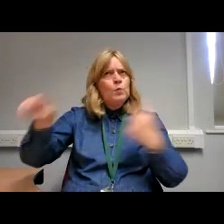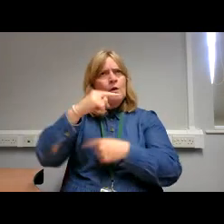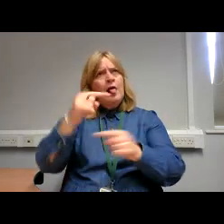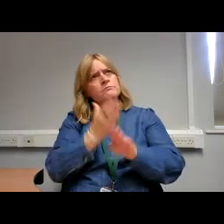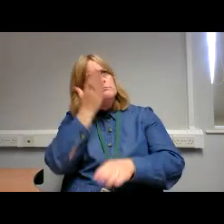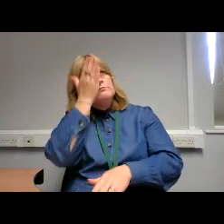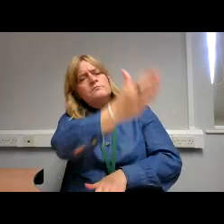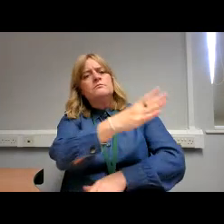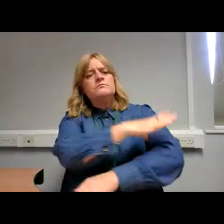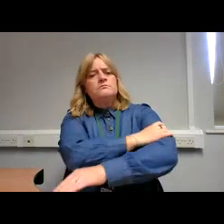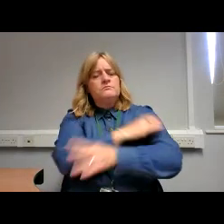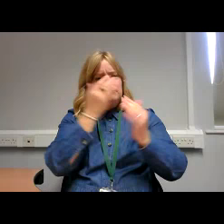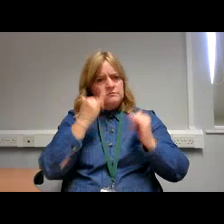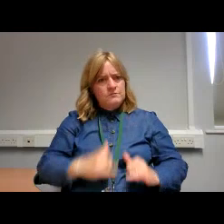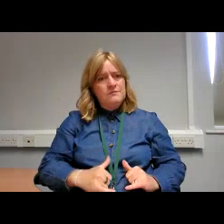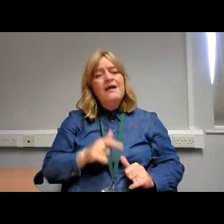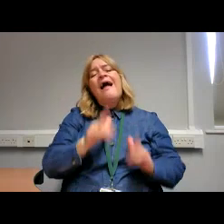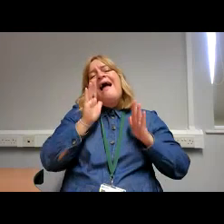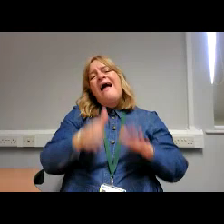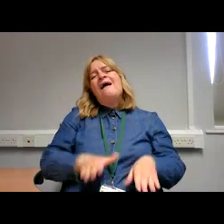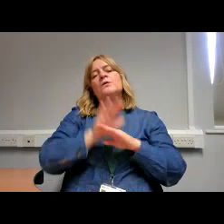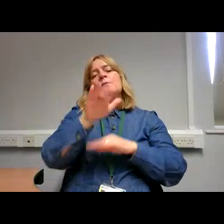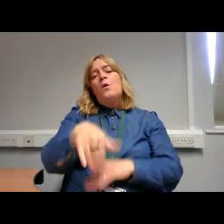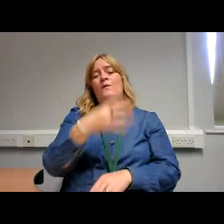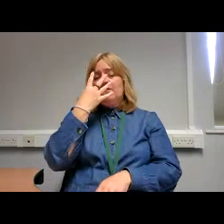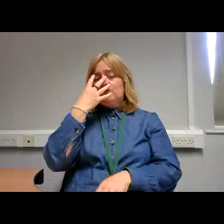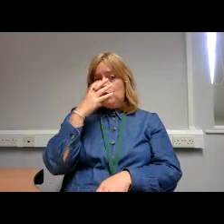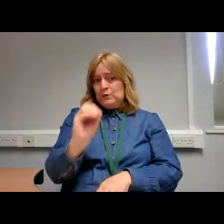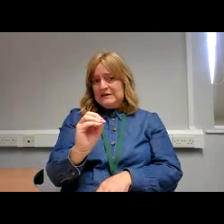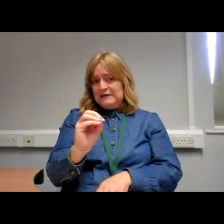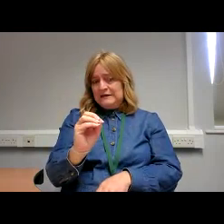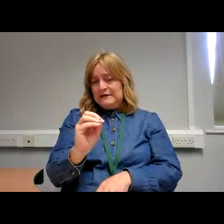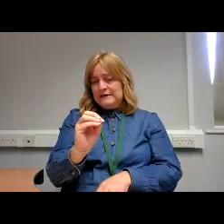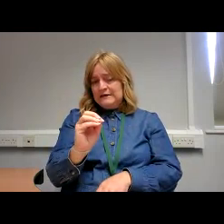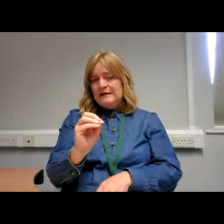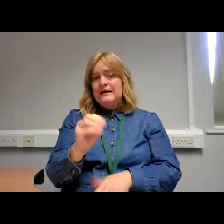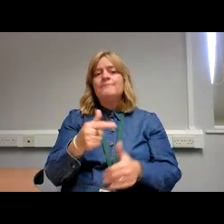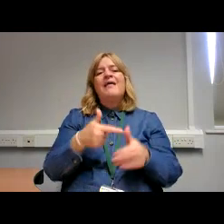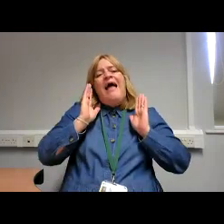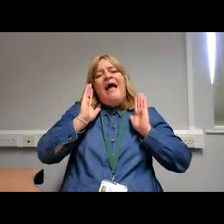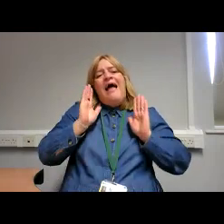check is that you have to be over the age of 40. You have to have